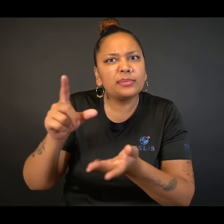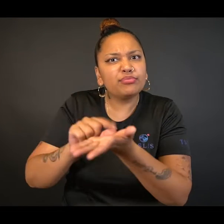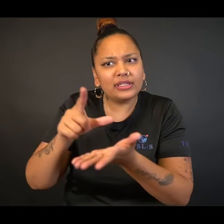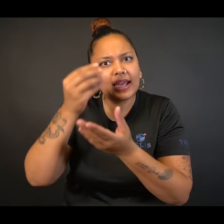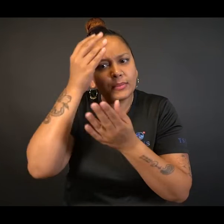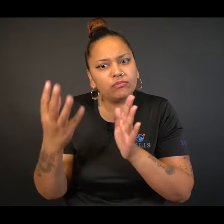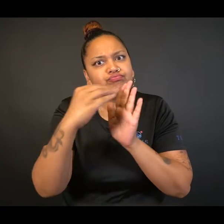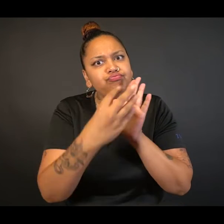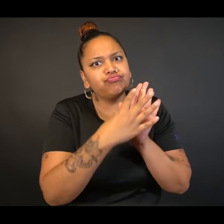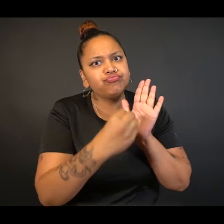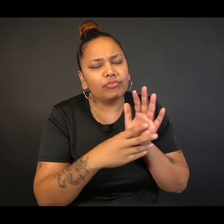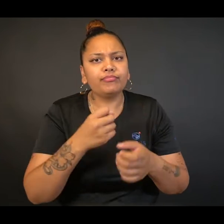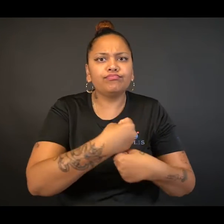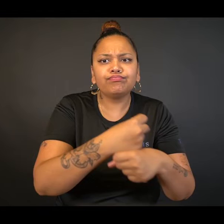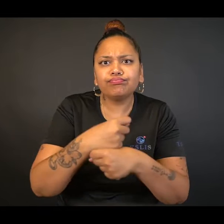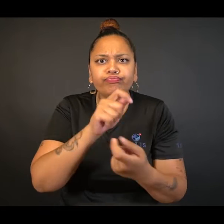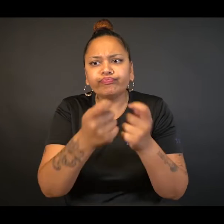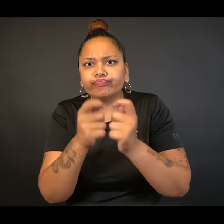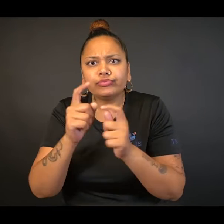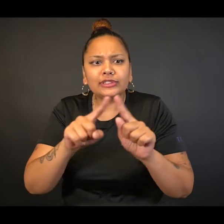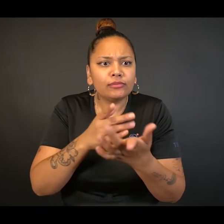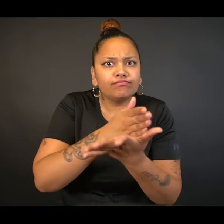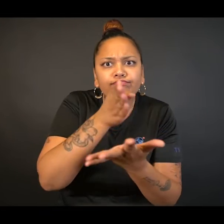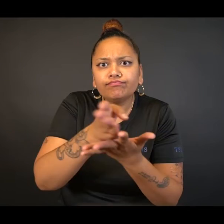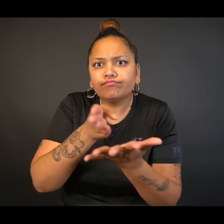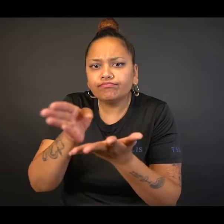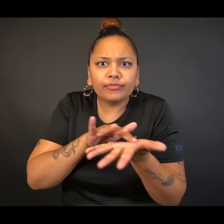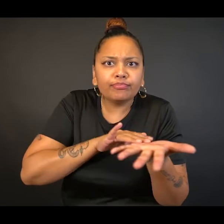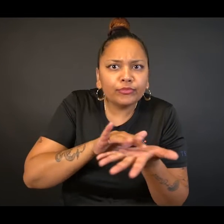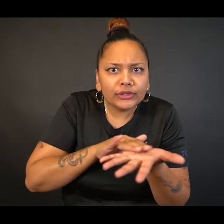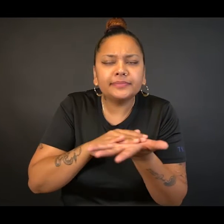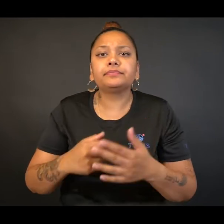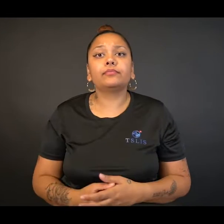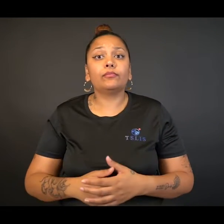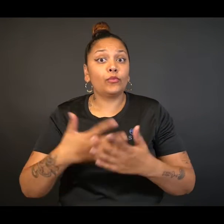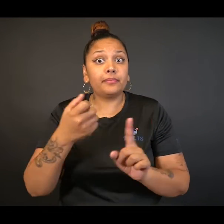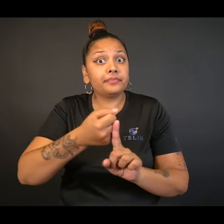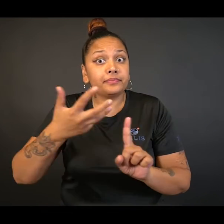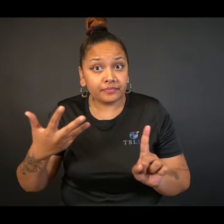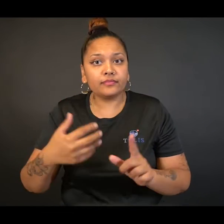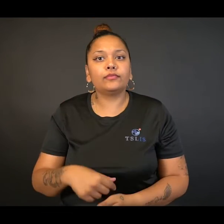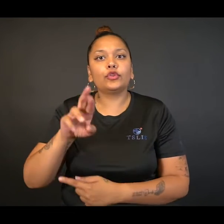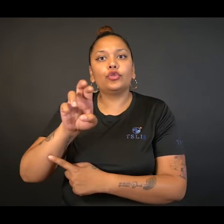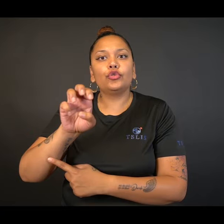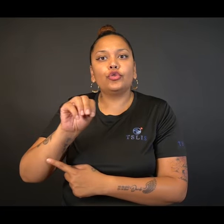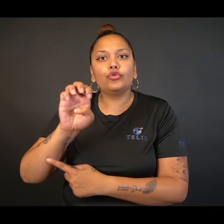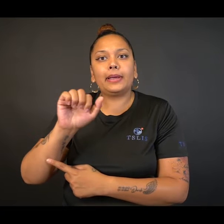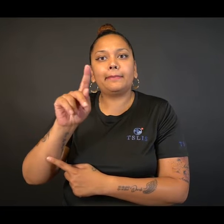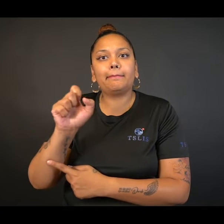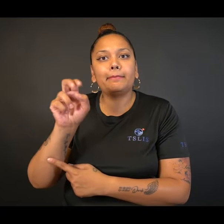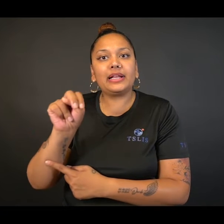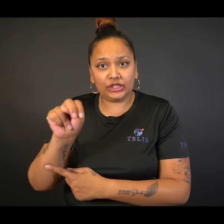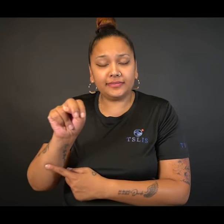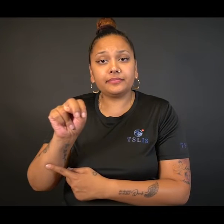content, for example, by reproducing it into alternate formats like Braille. This is called